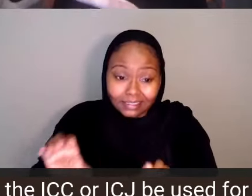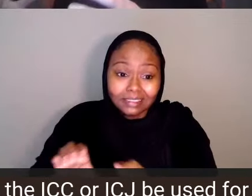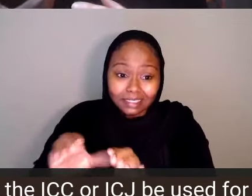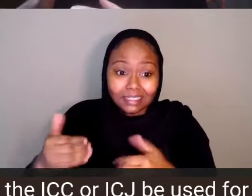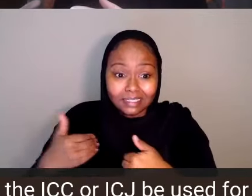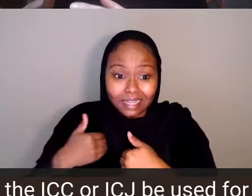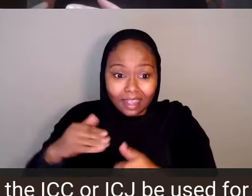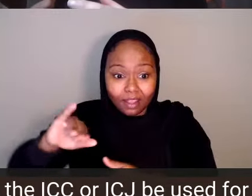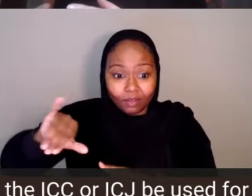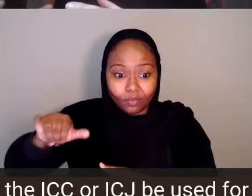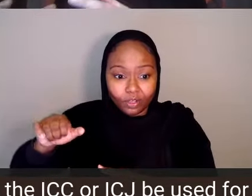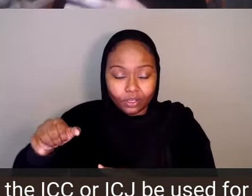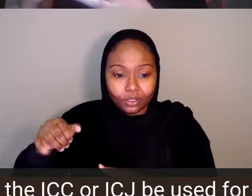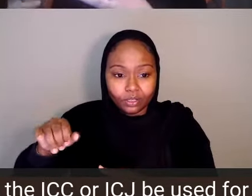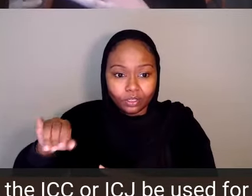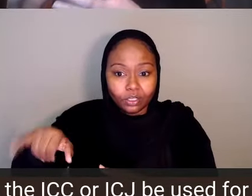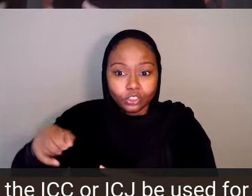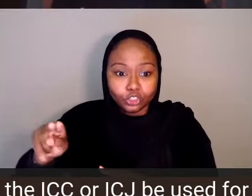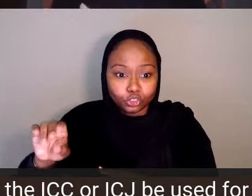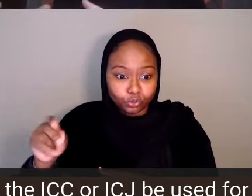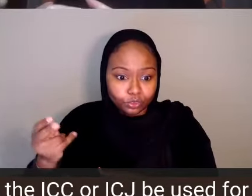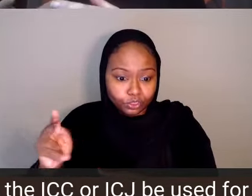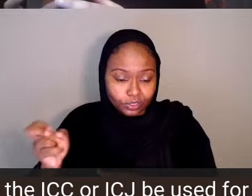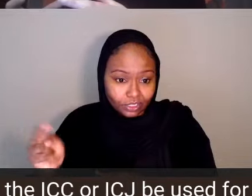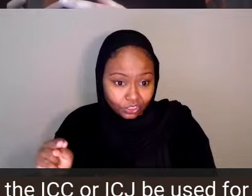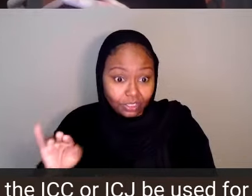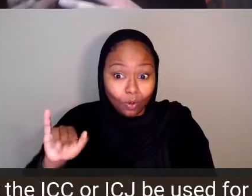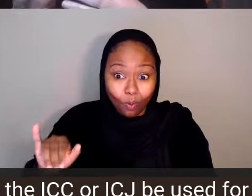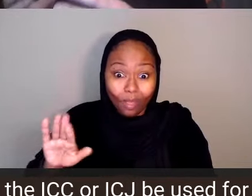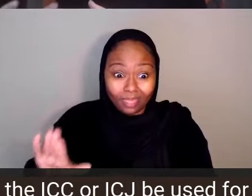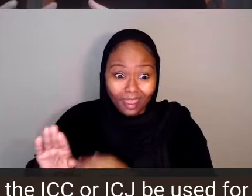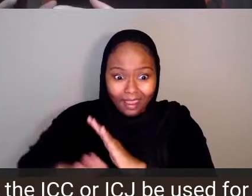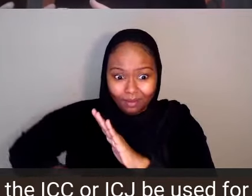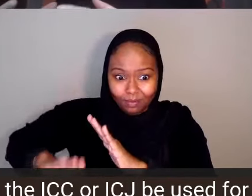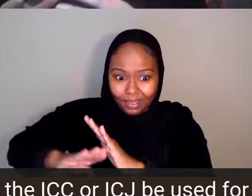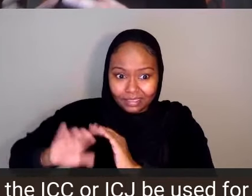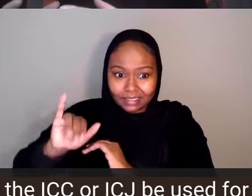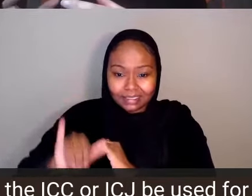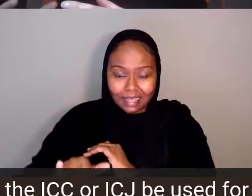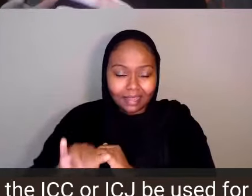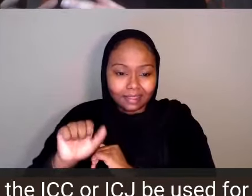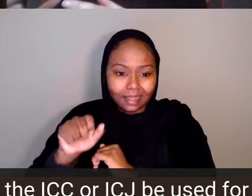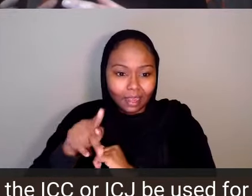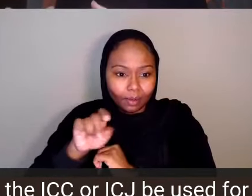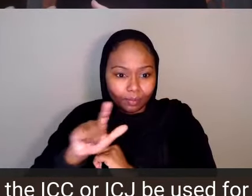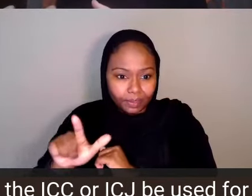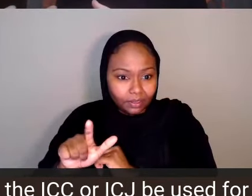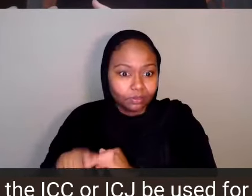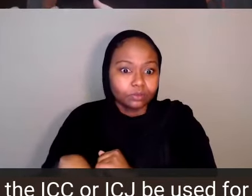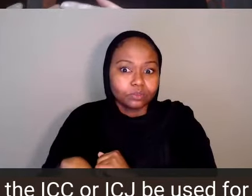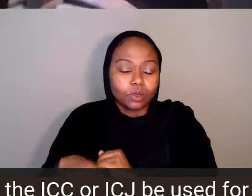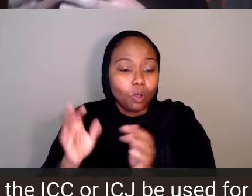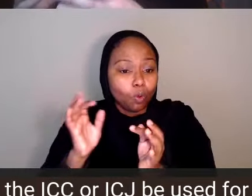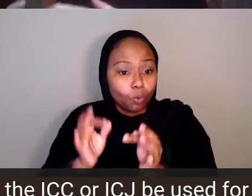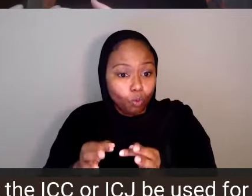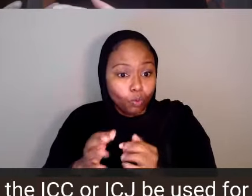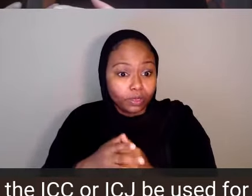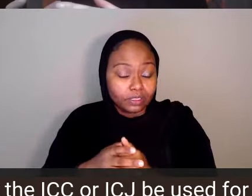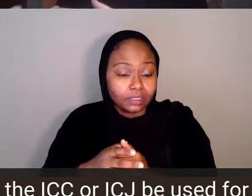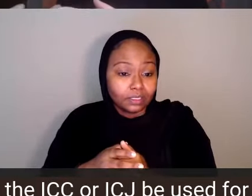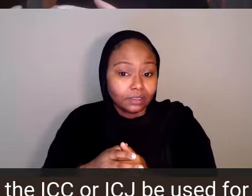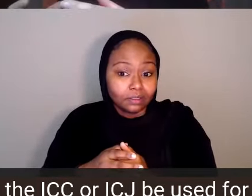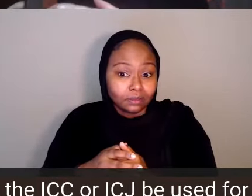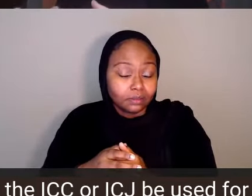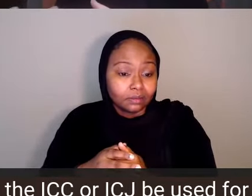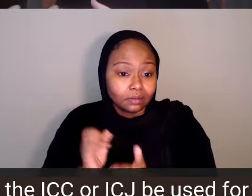those states' territory, and it's on that basis that the appeals chamber of the International Criminal Court authorized